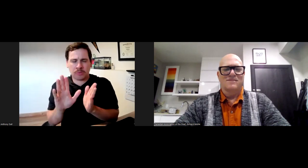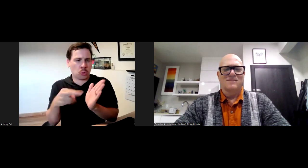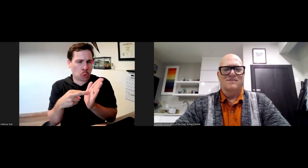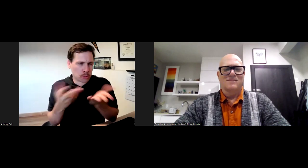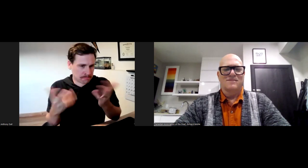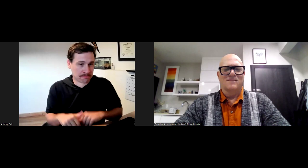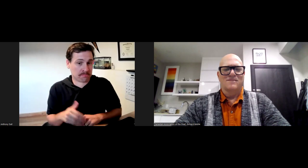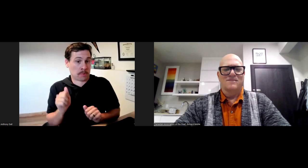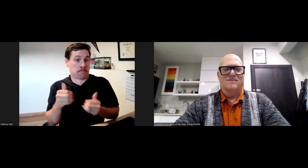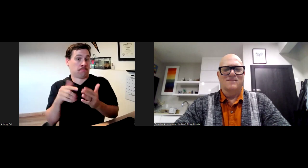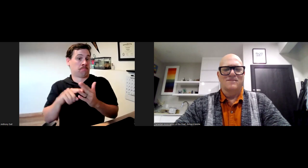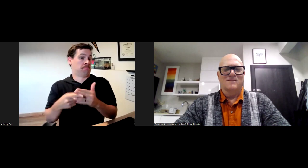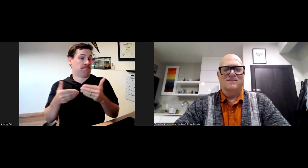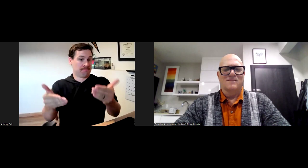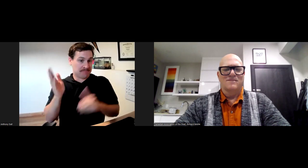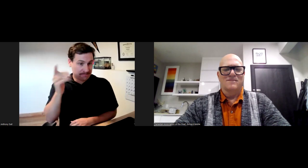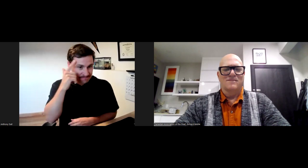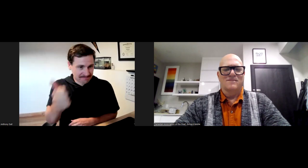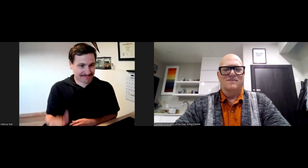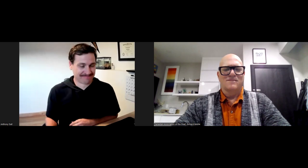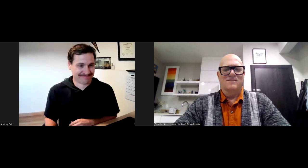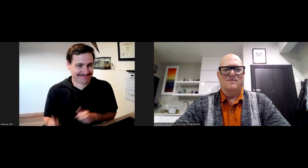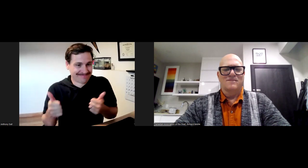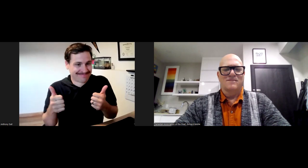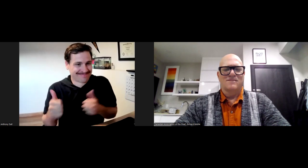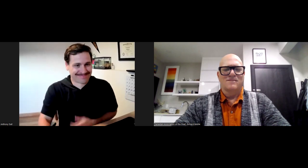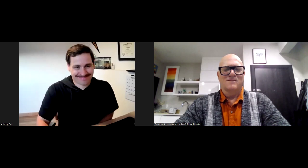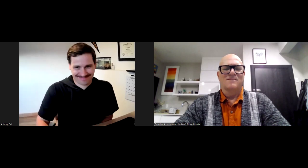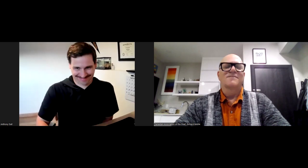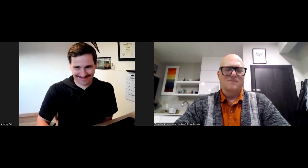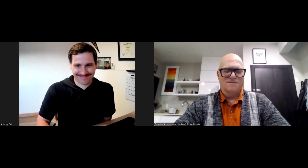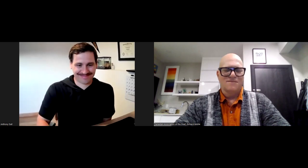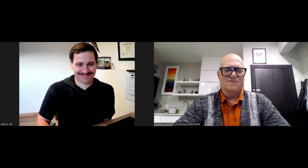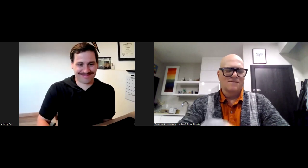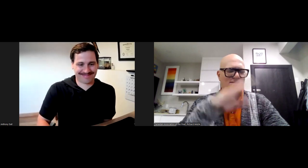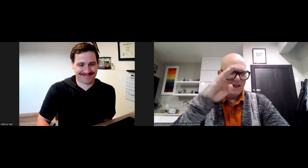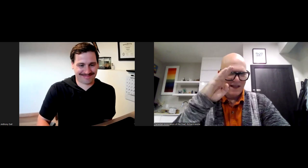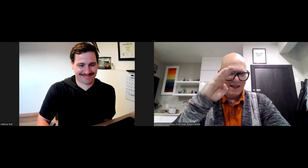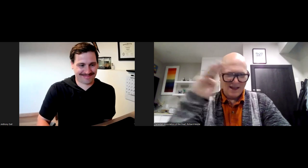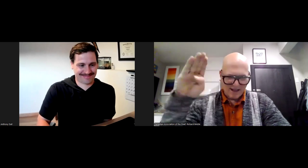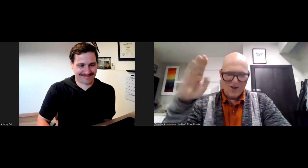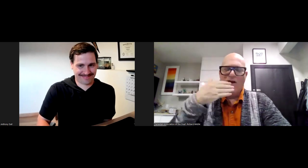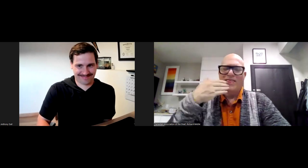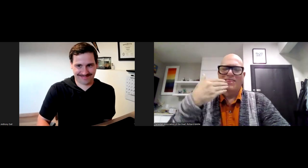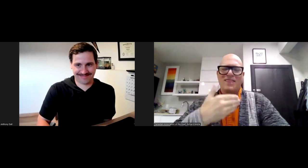bit of background about yourself and the role that you have, and then you can go ahead with your presentation. So I will turn my camera off.